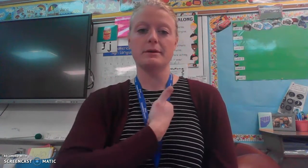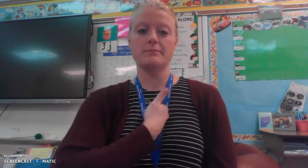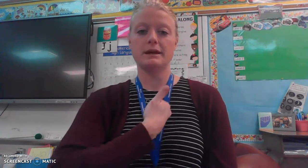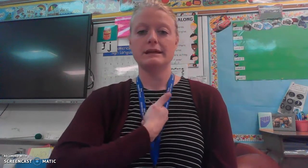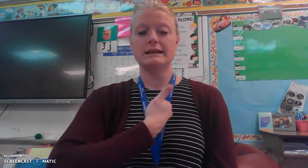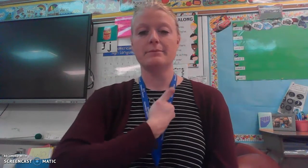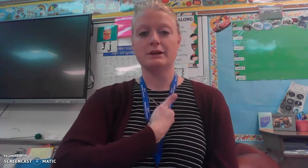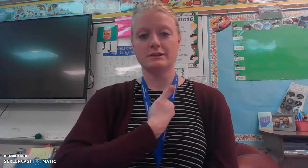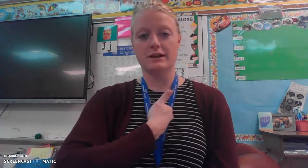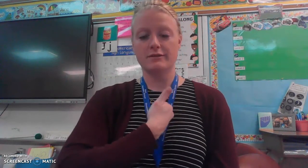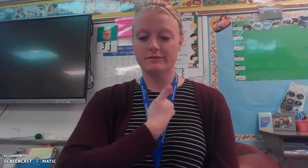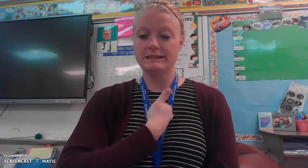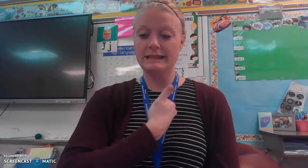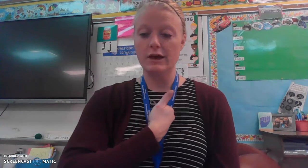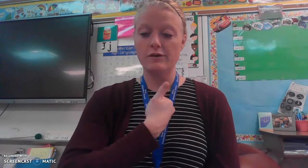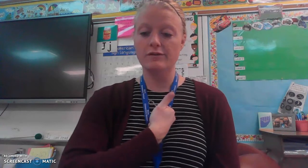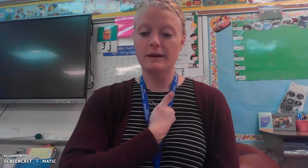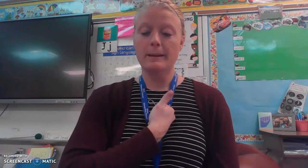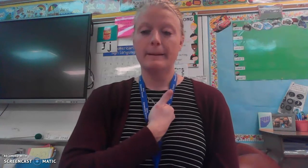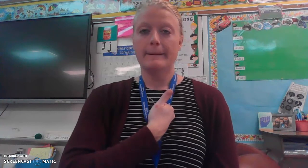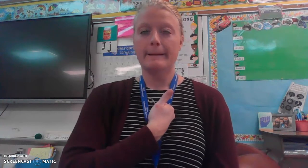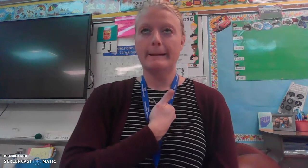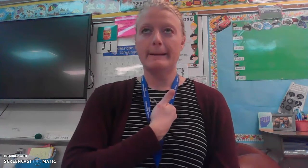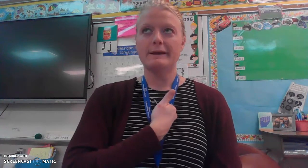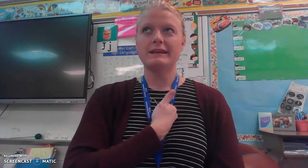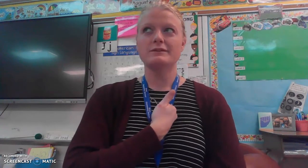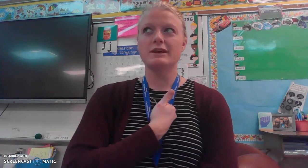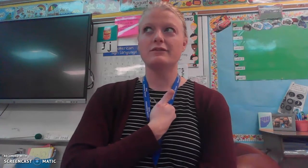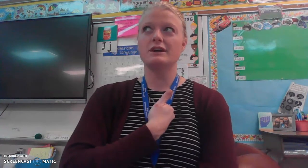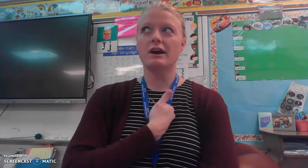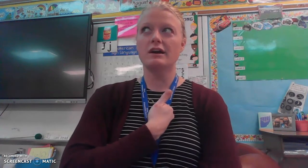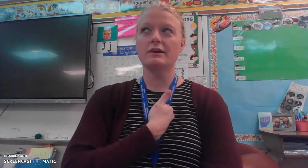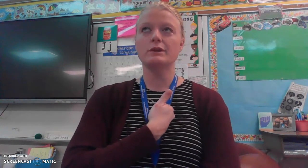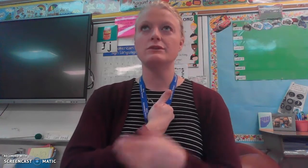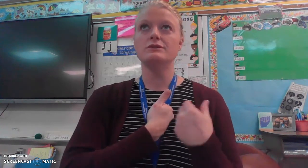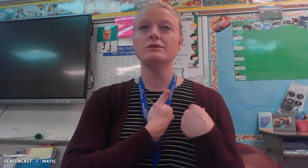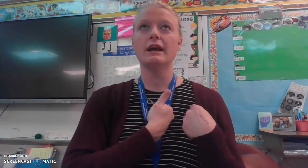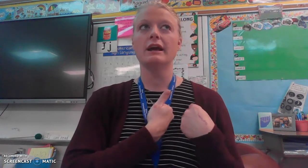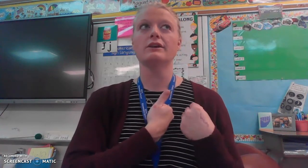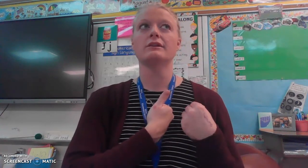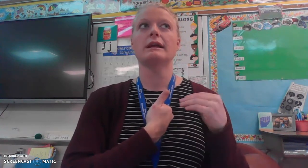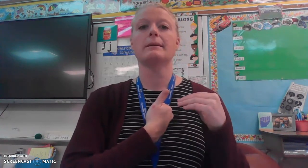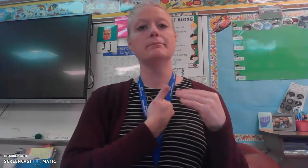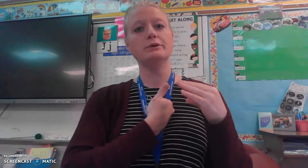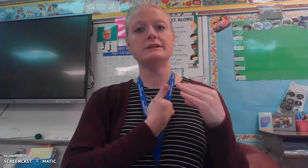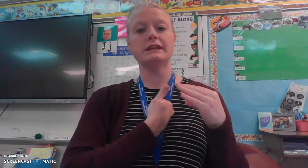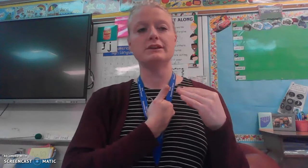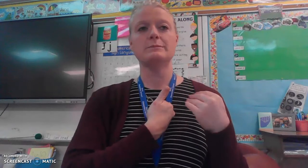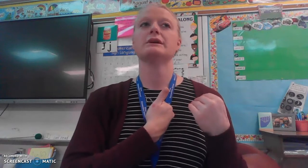but tapping yourself. Self. I think it was self-talk. And when you do that, you're like boosting your